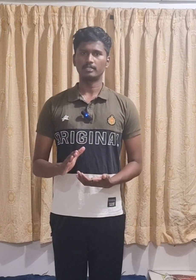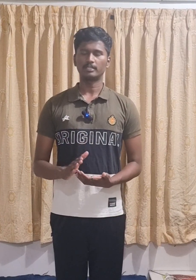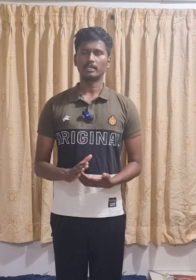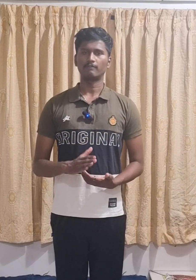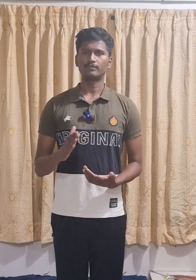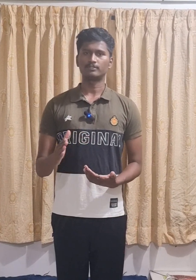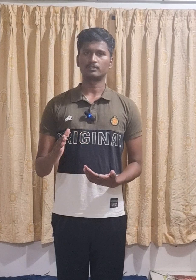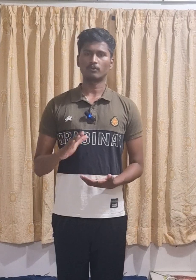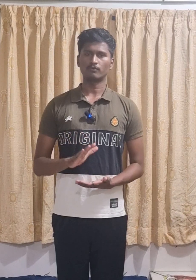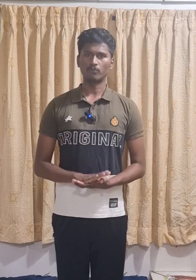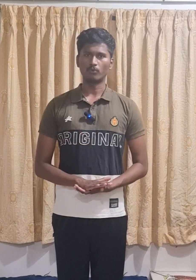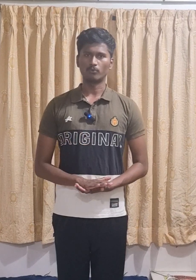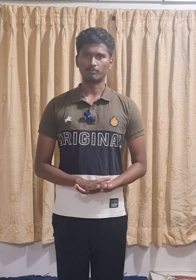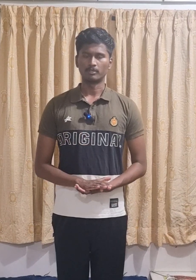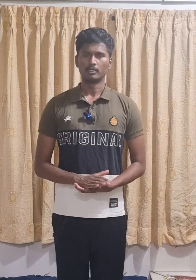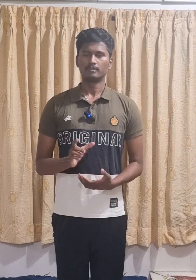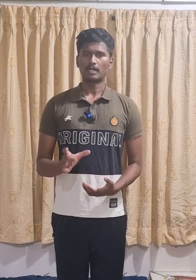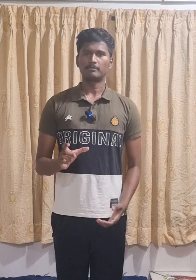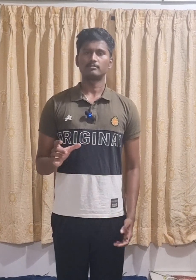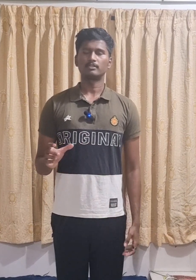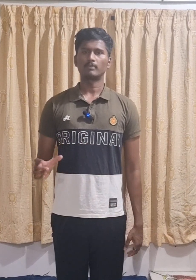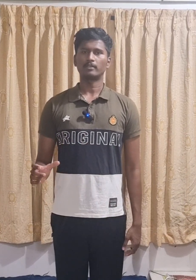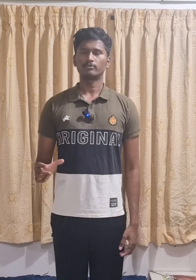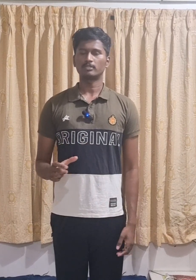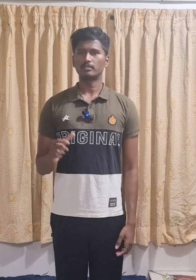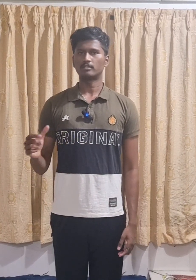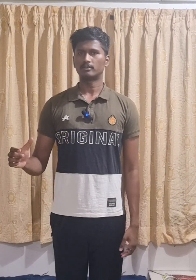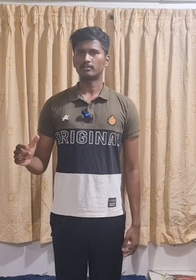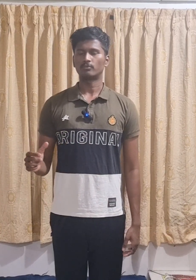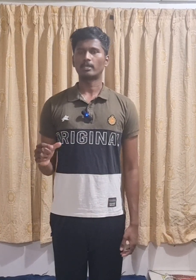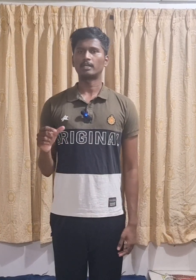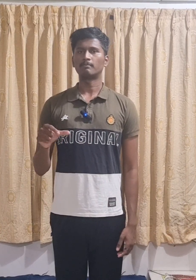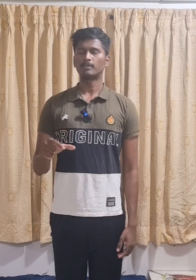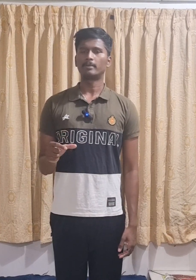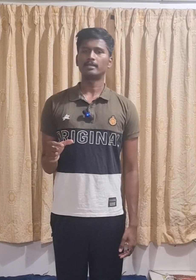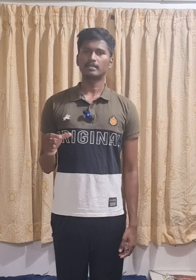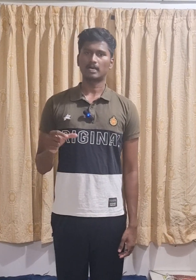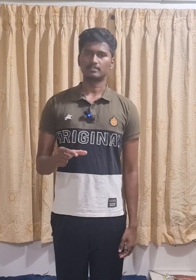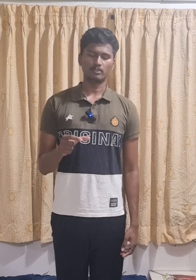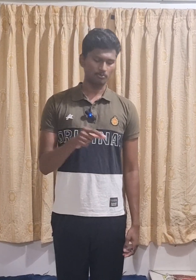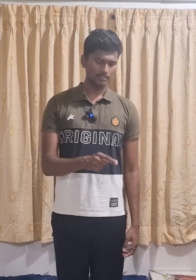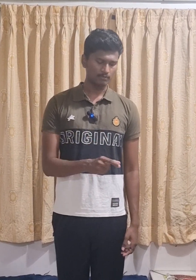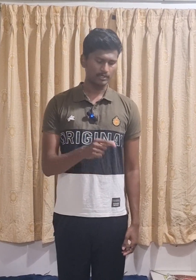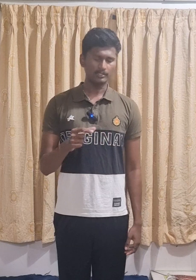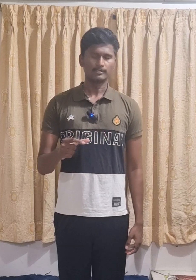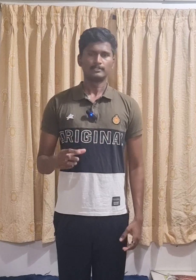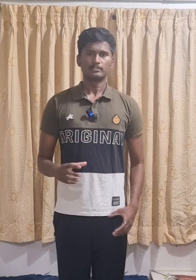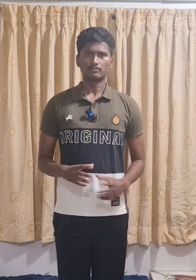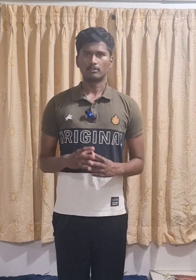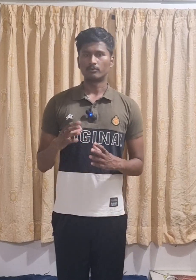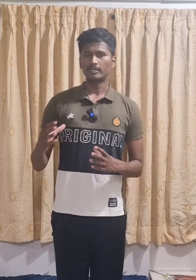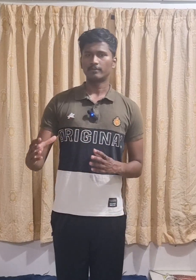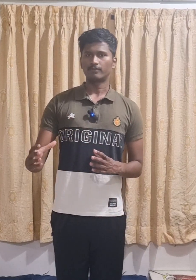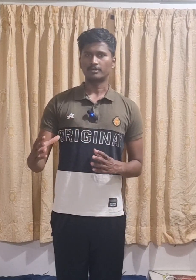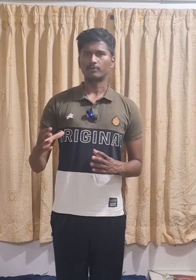and features of the OOP. That means by using inheritance, we can implement classes and object very effectively in